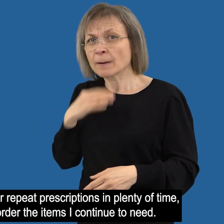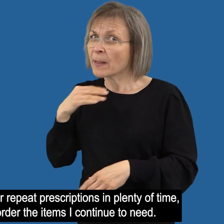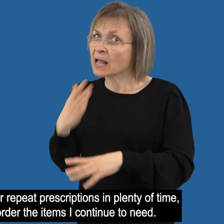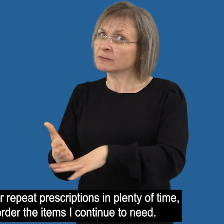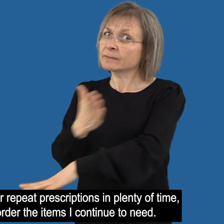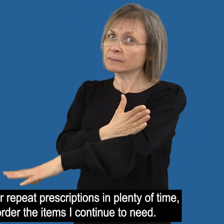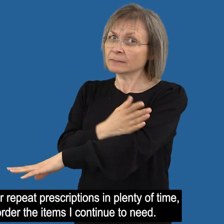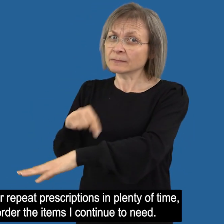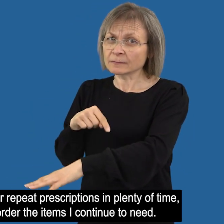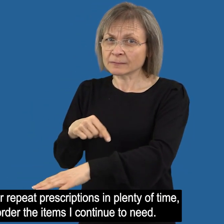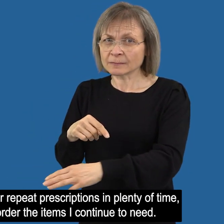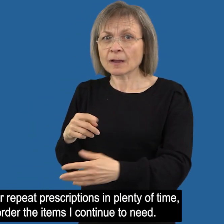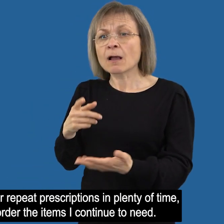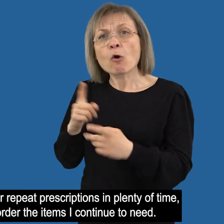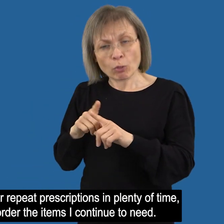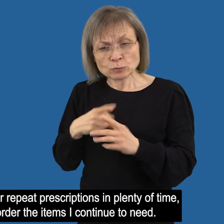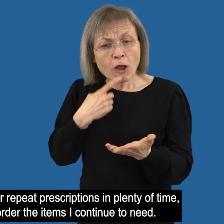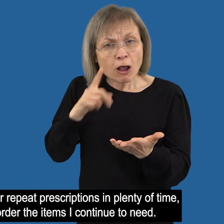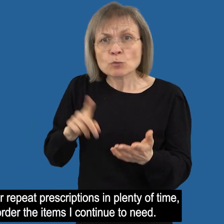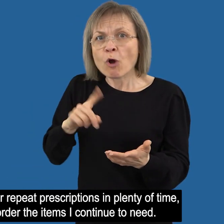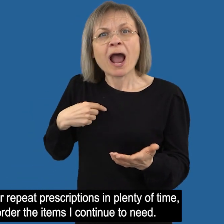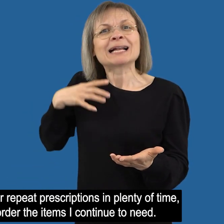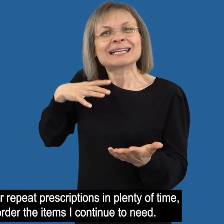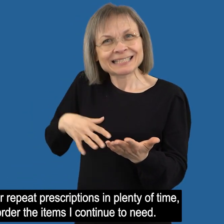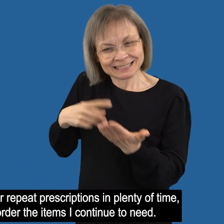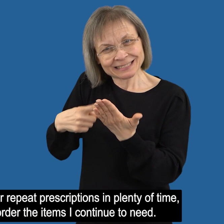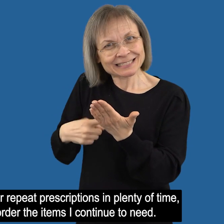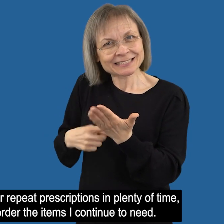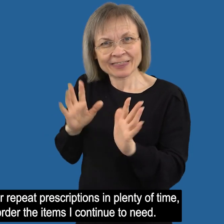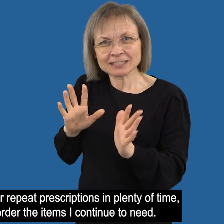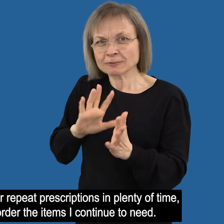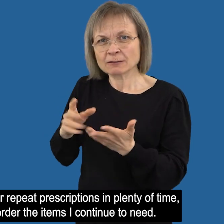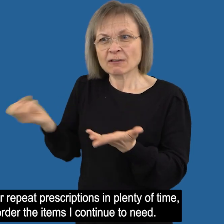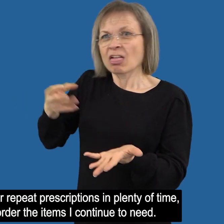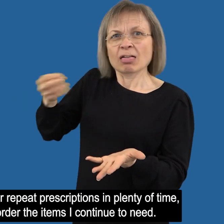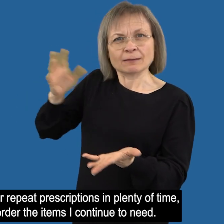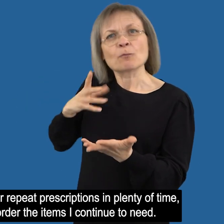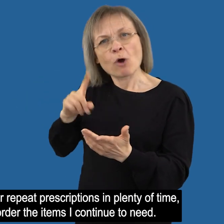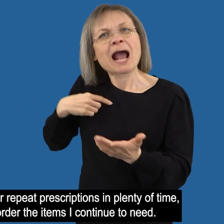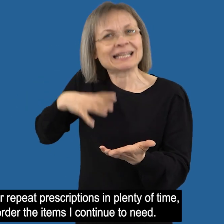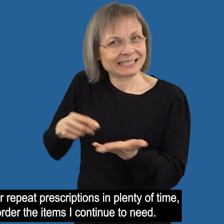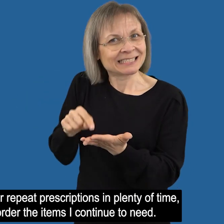should order repeat prescriptions in plenty of time, and only order the items I continue to need.